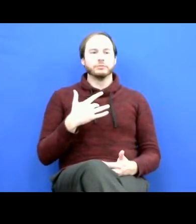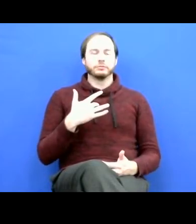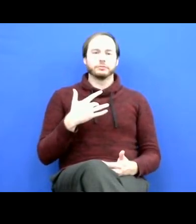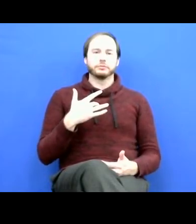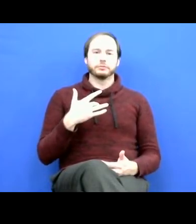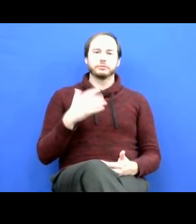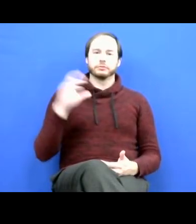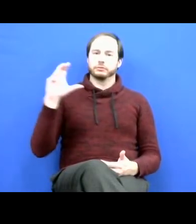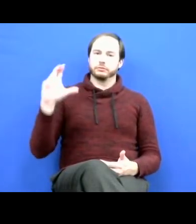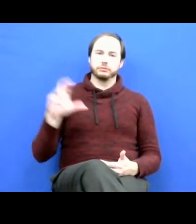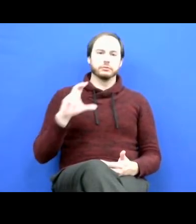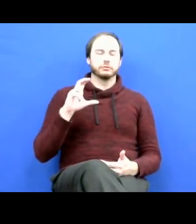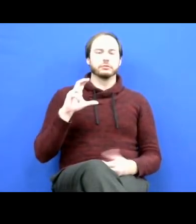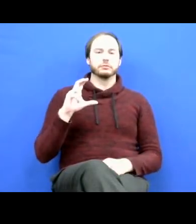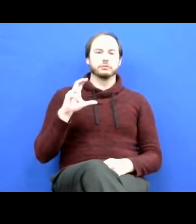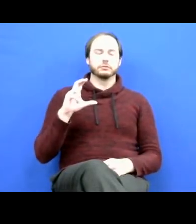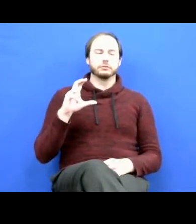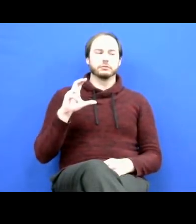portion of